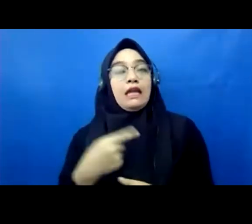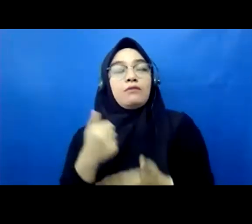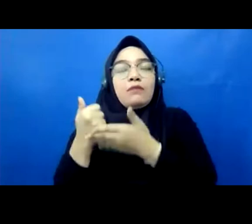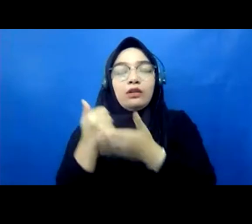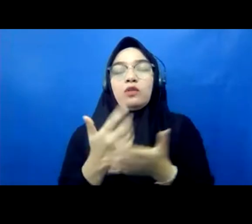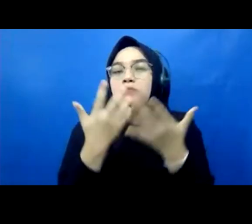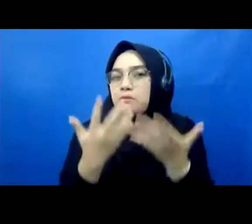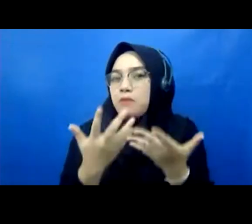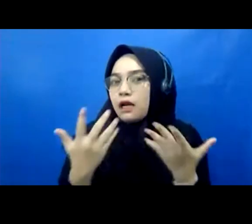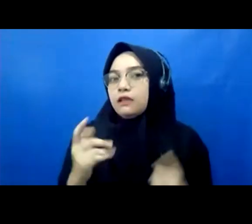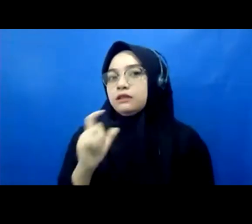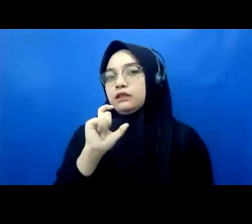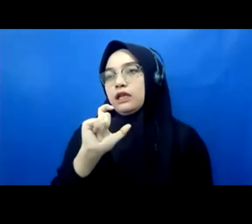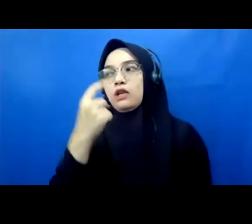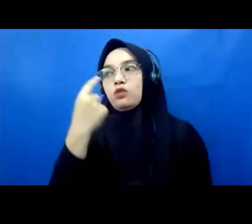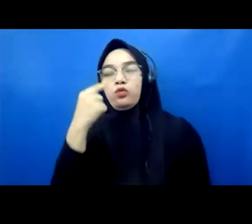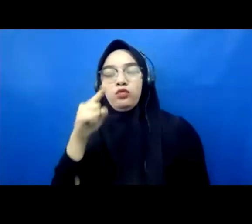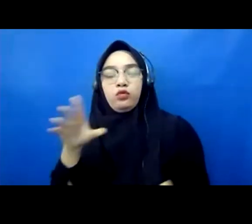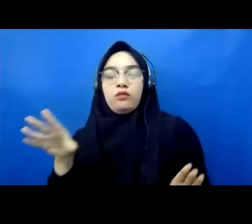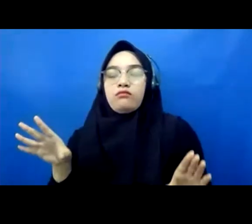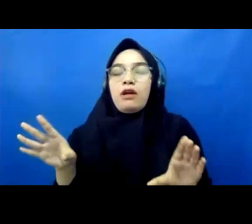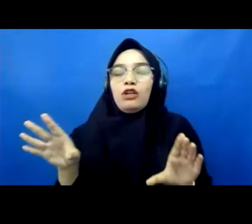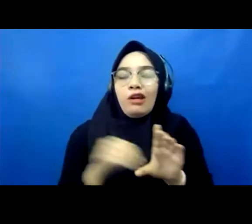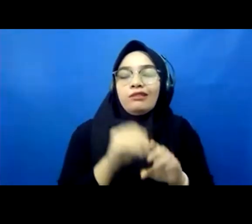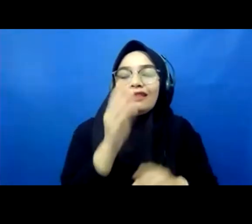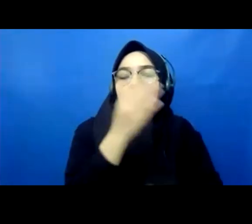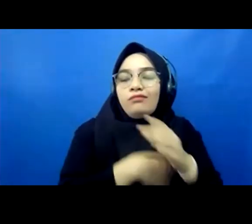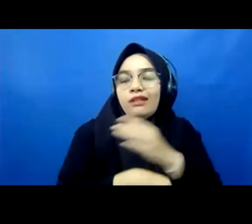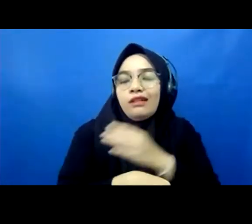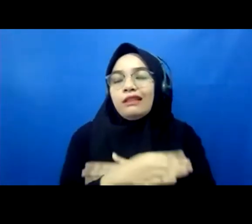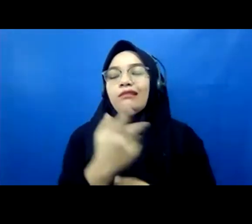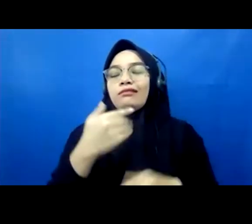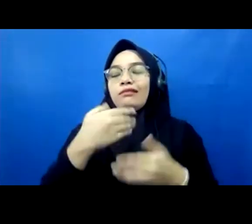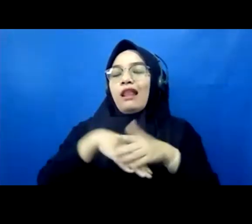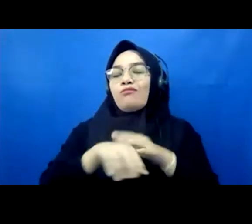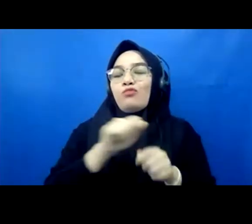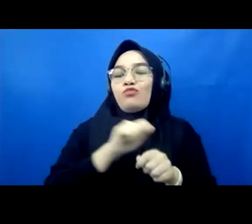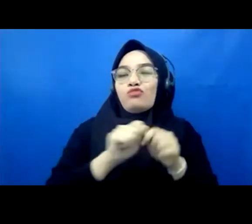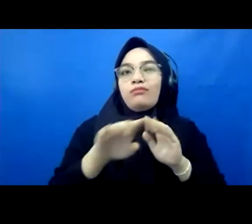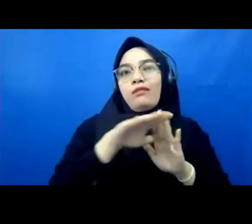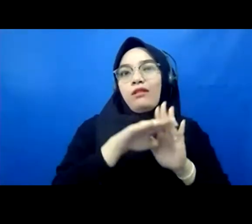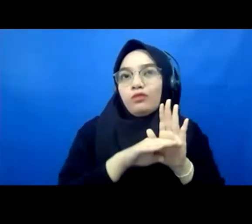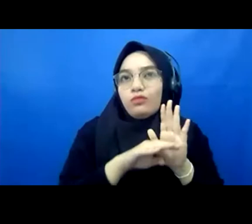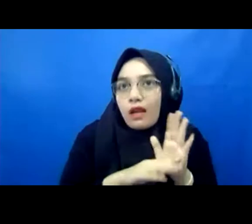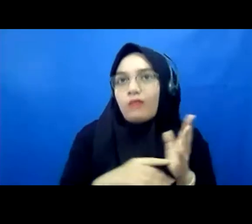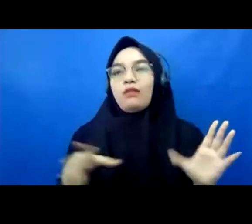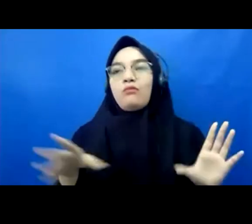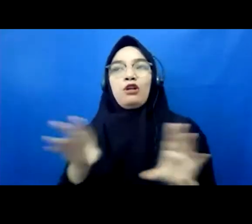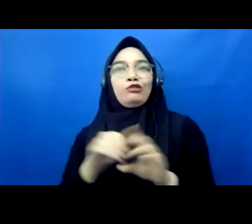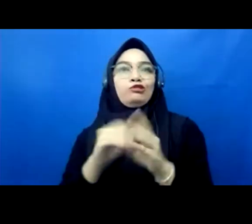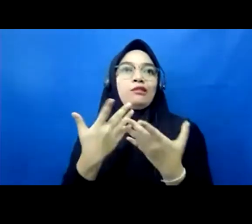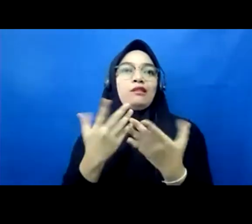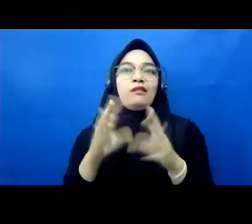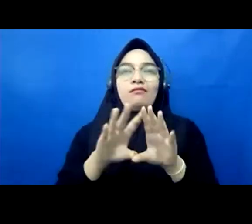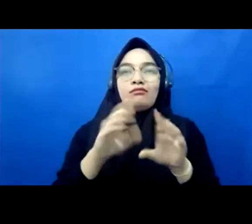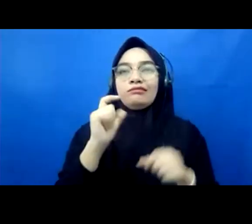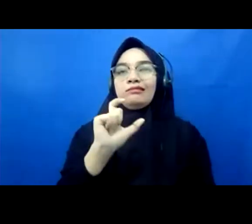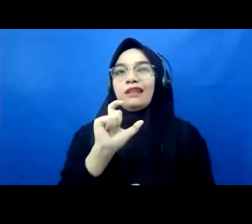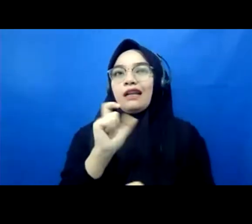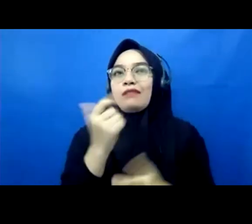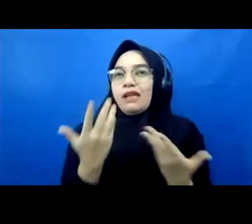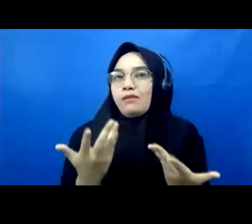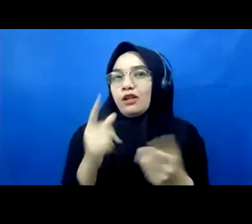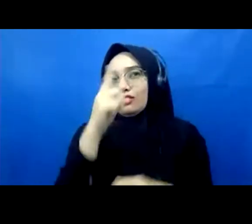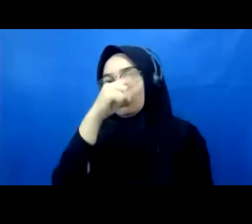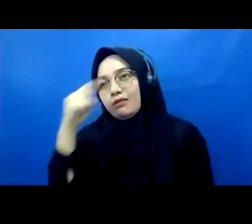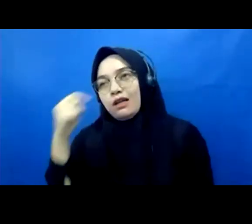ensuring better employment opportunities for persons with disabilities. As the study we're launching today shows, social enterprises are